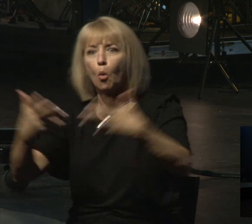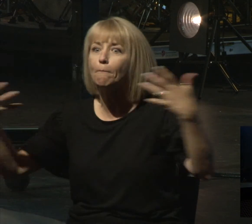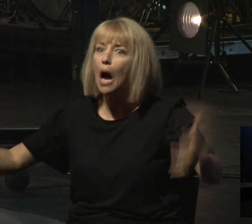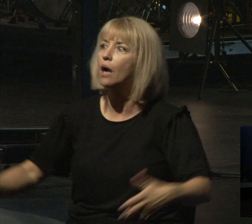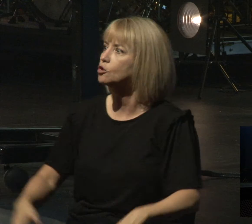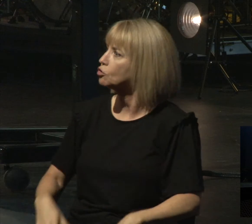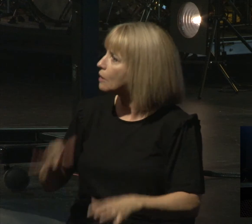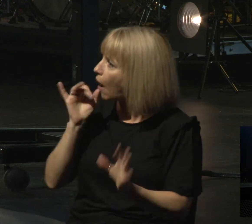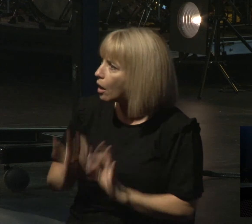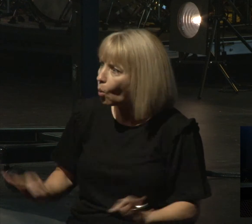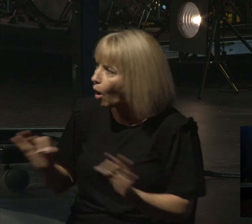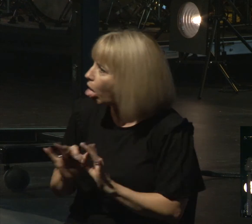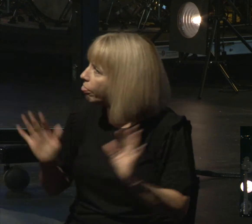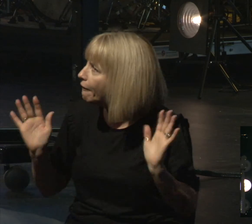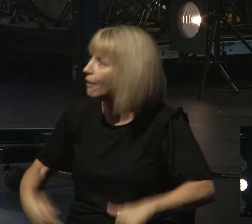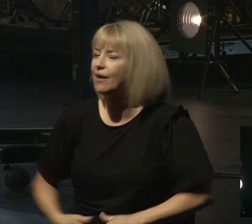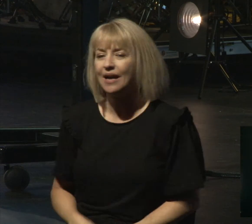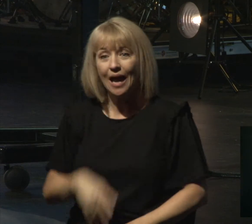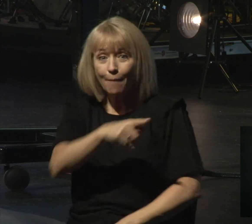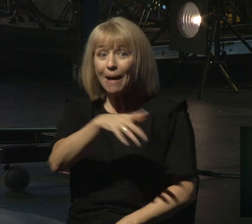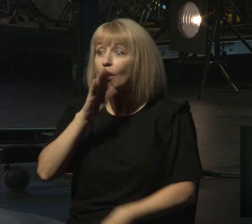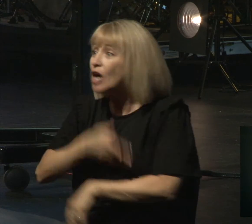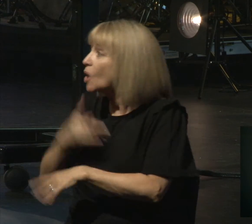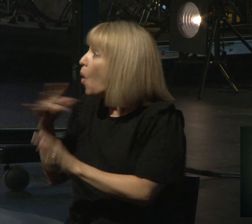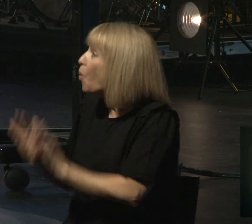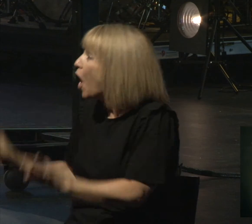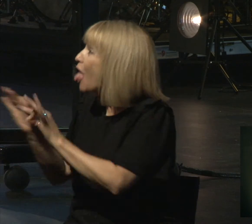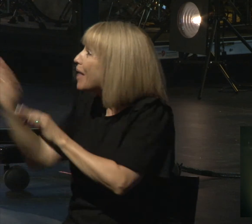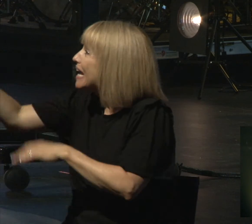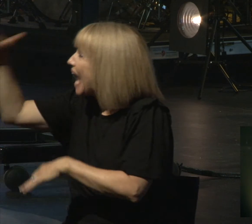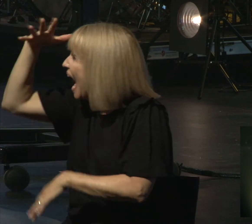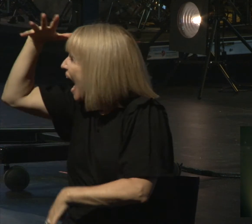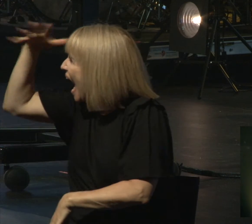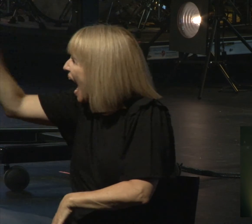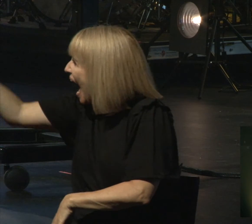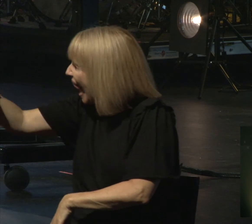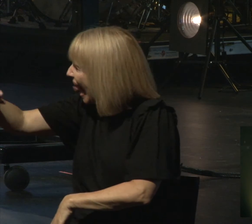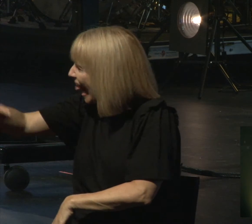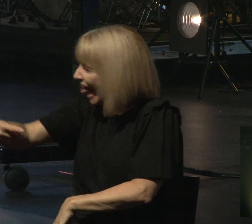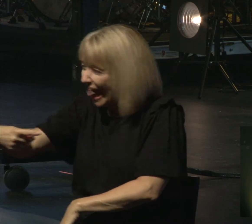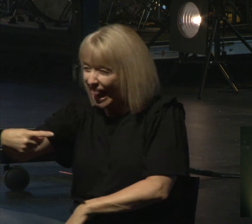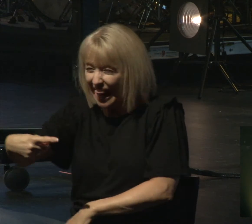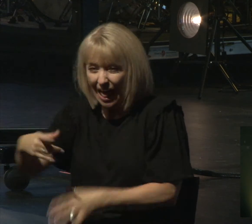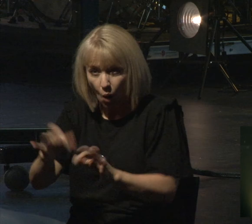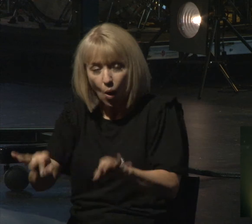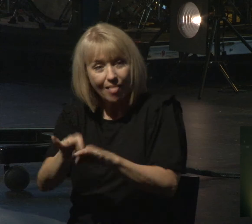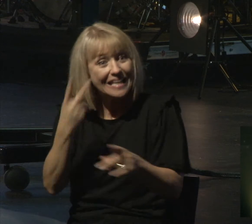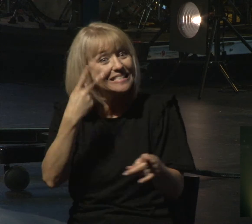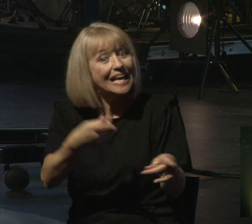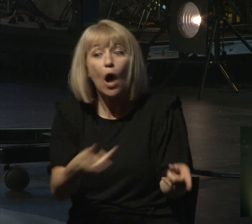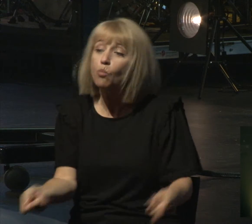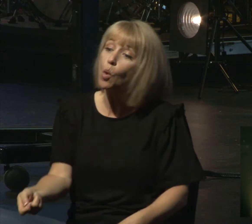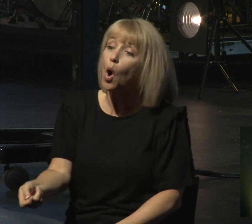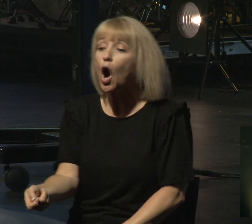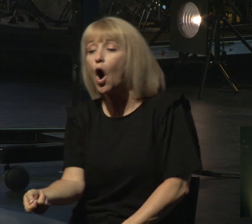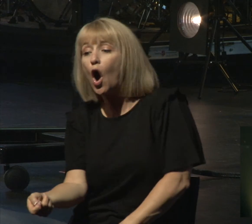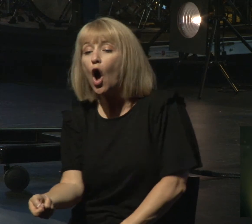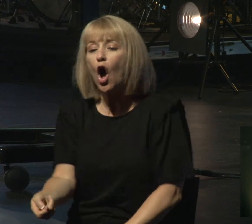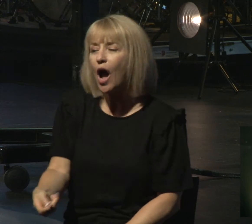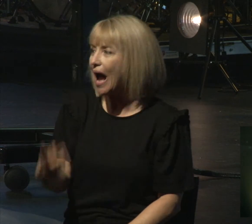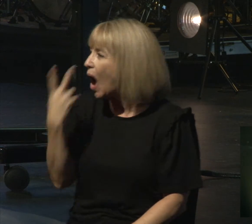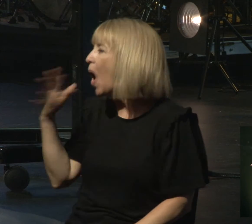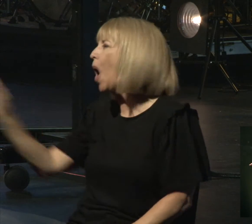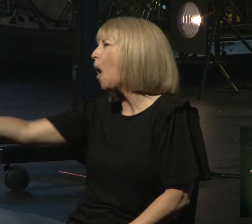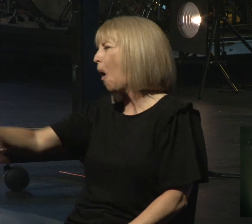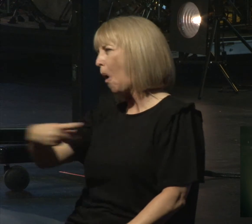Like, she's like, Dad, it's gonna be worth it. Like, every time we pass by like a person walking a dog on the road, she's like,